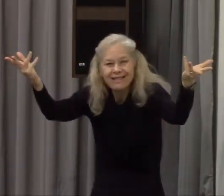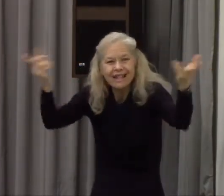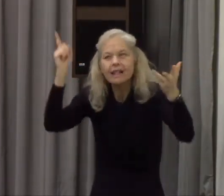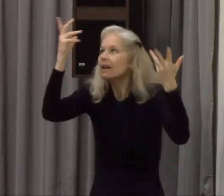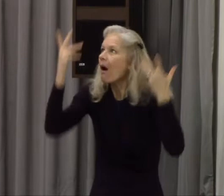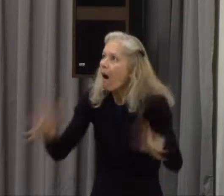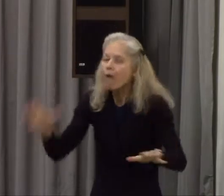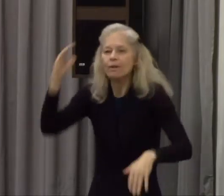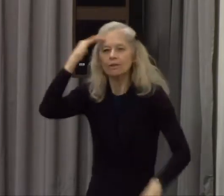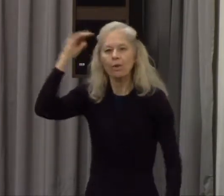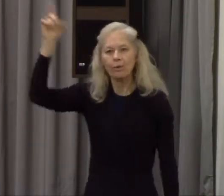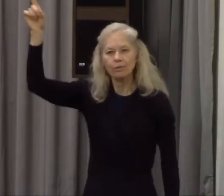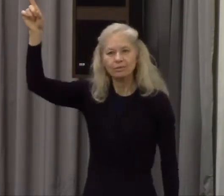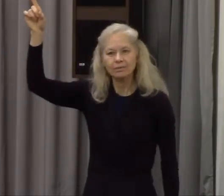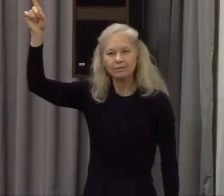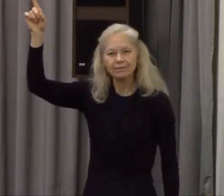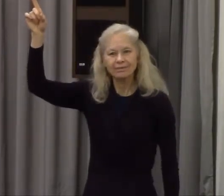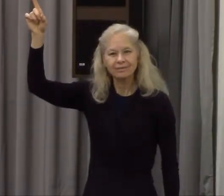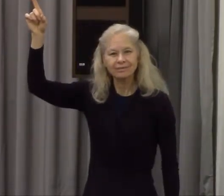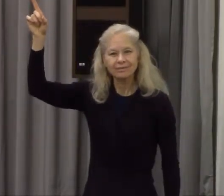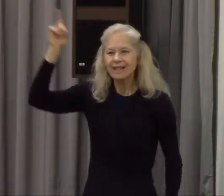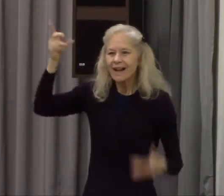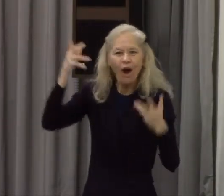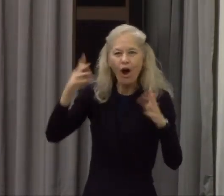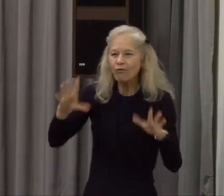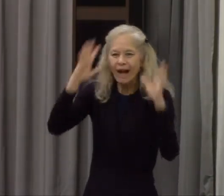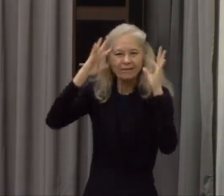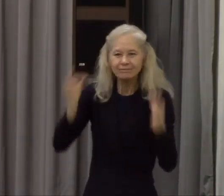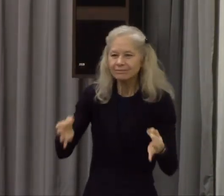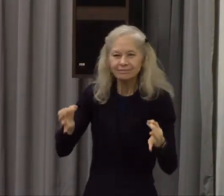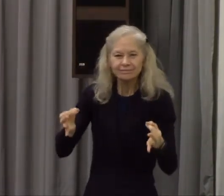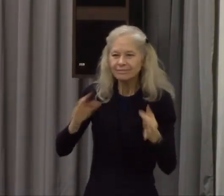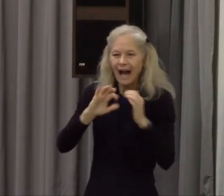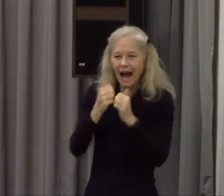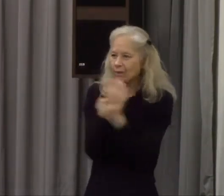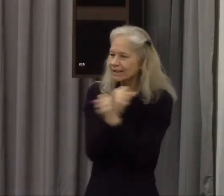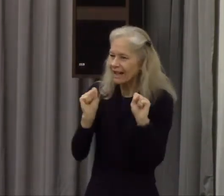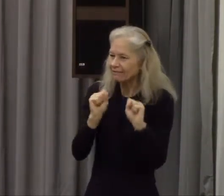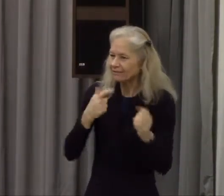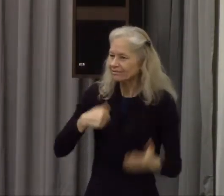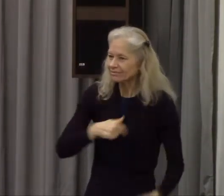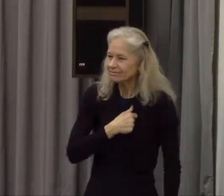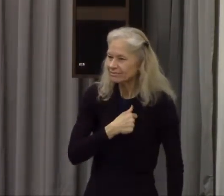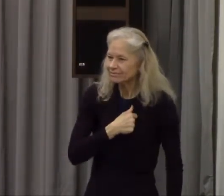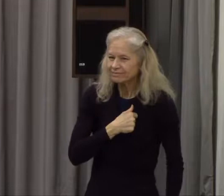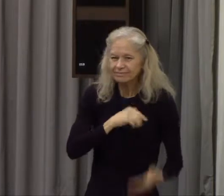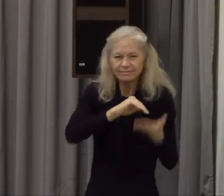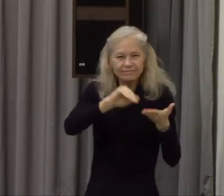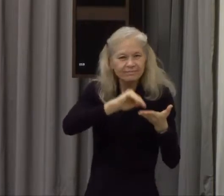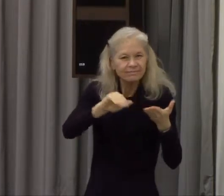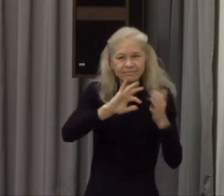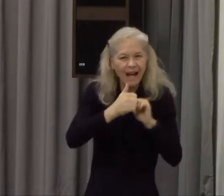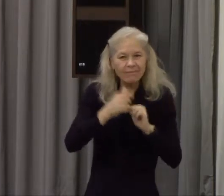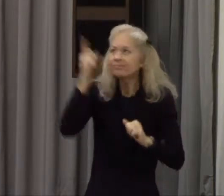the opportunity to be lifted from that fall and to trust him as Savior. He planned it. You remember